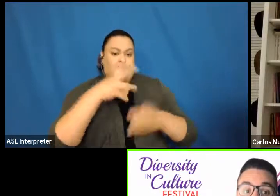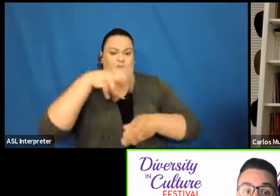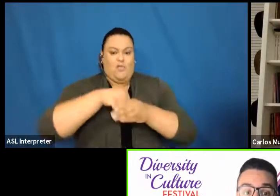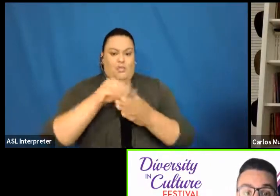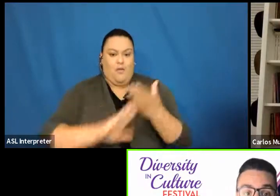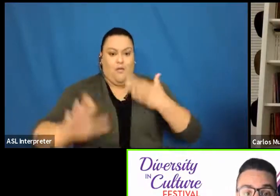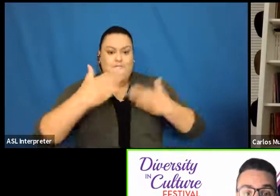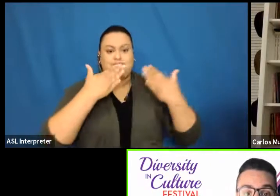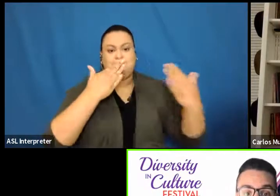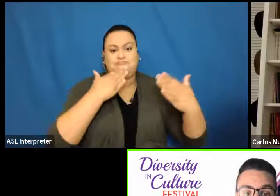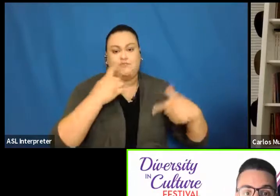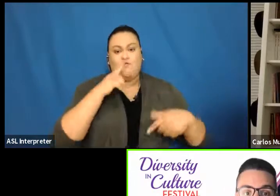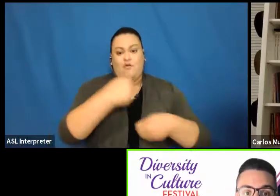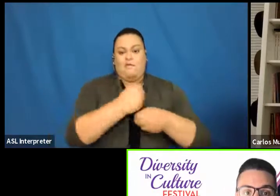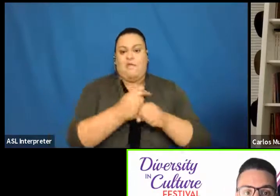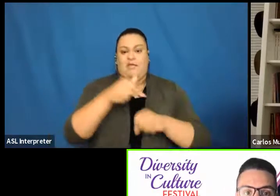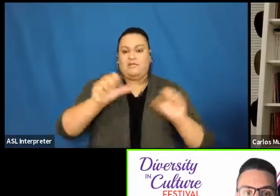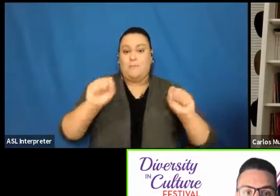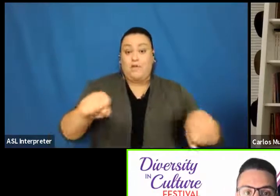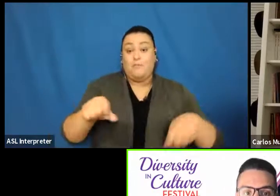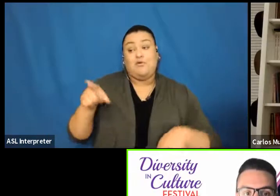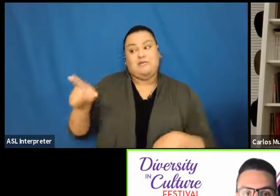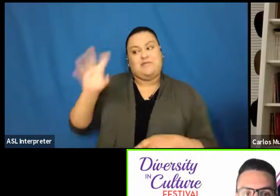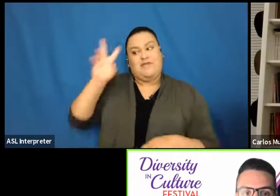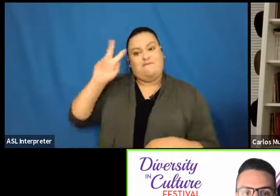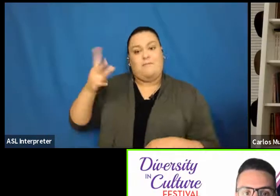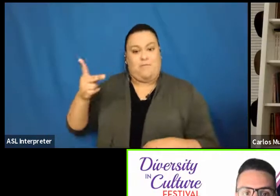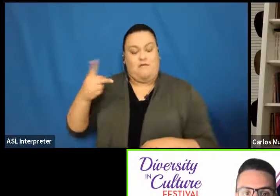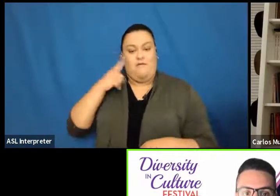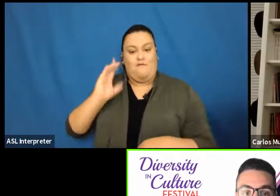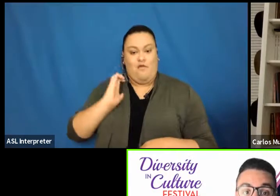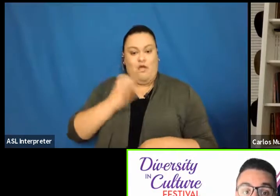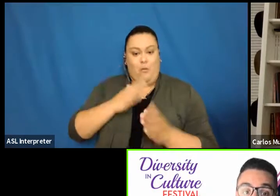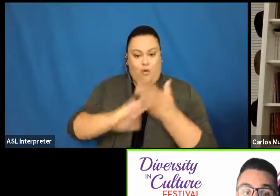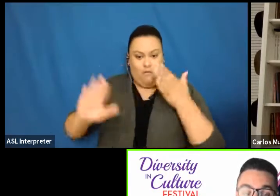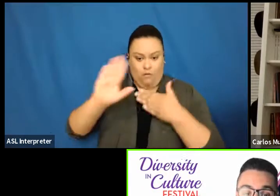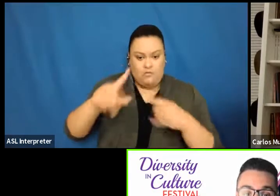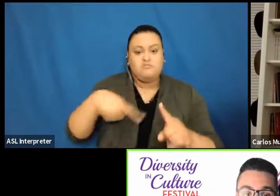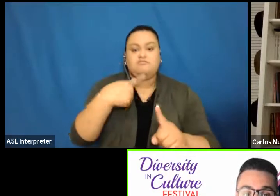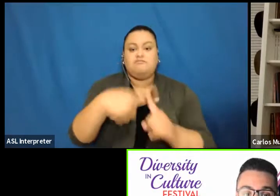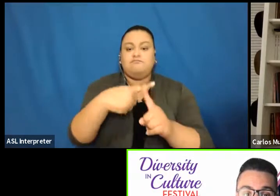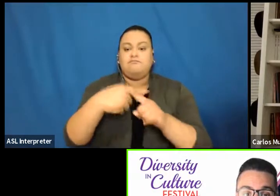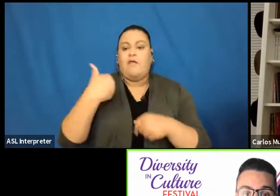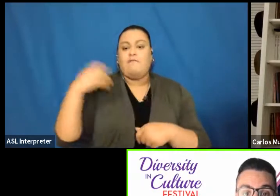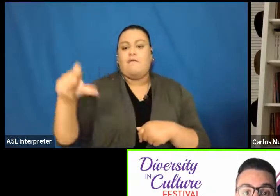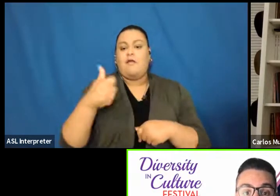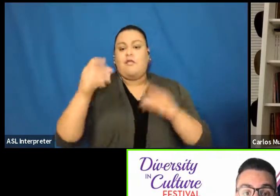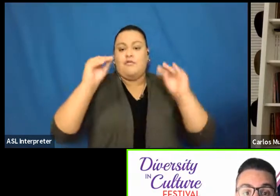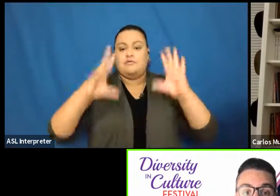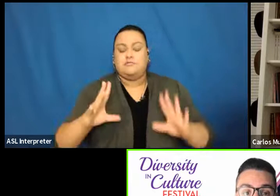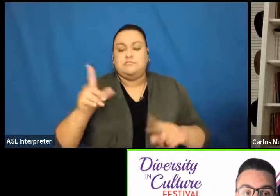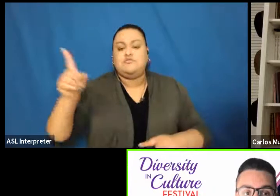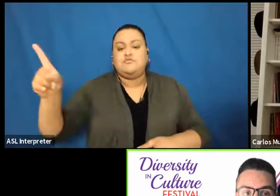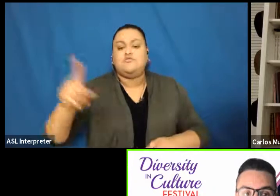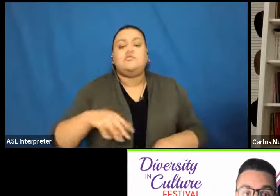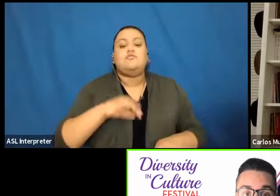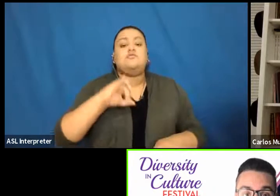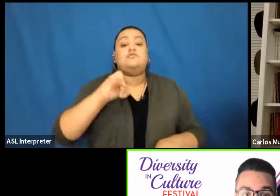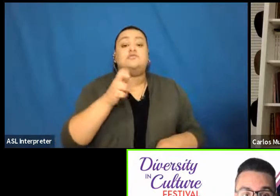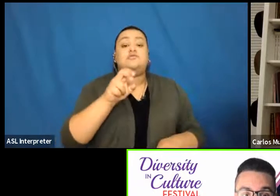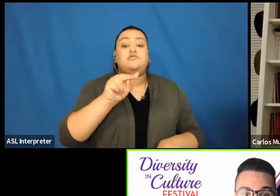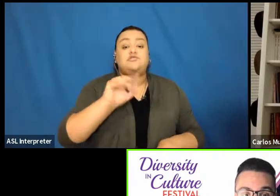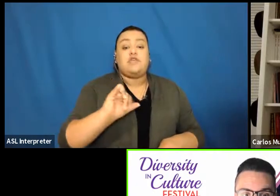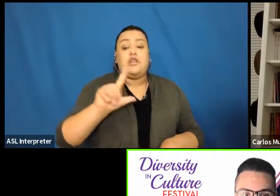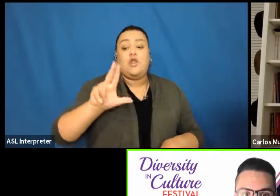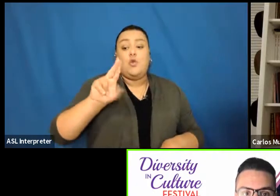possible. And that's our VP at Oxnard College. Also, wonderful. Have another professor, Dr. Jenny Luna. She teaches at Cal